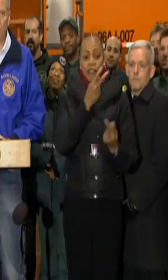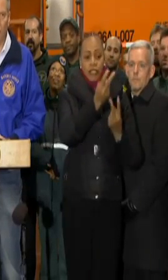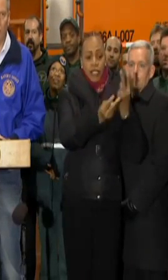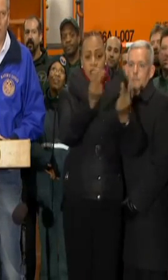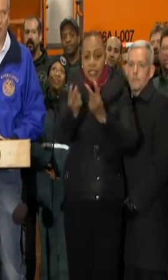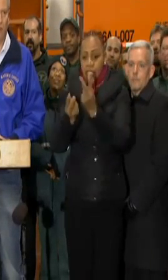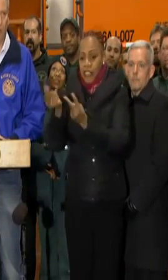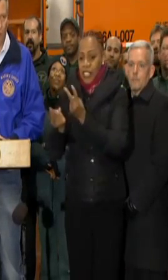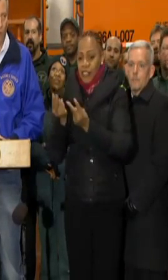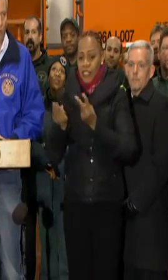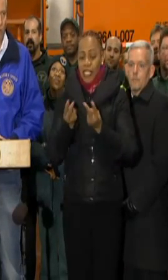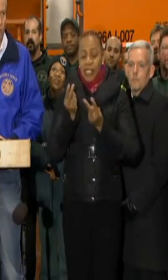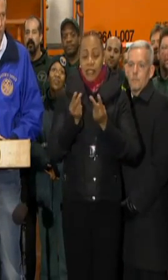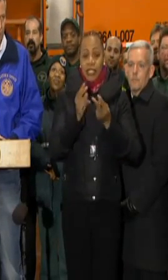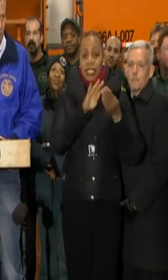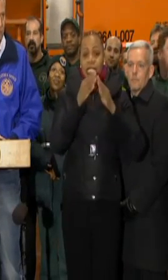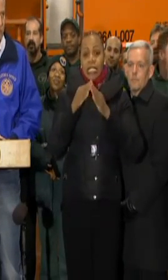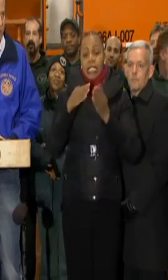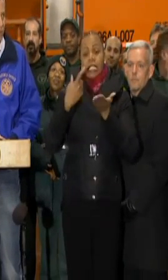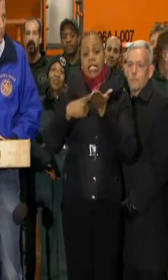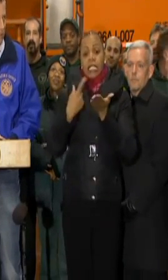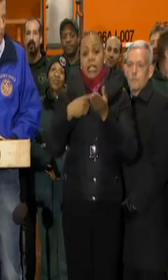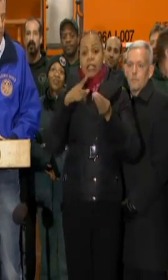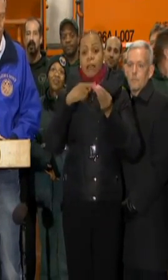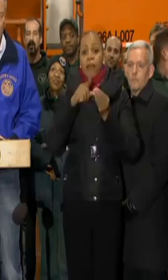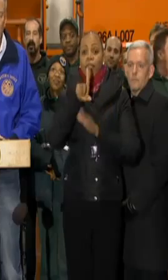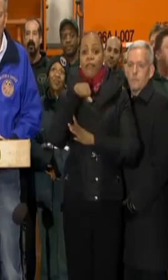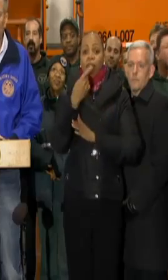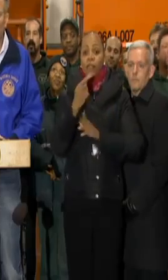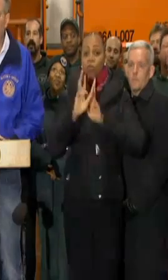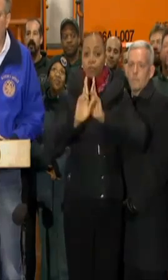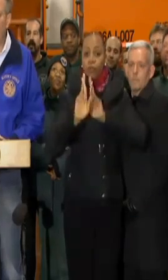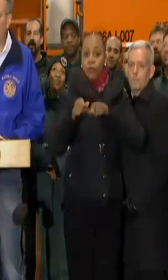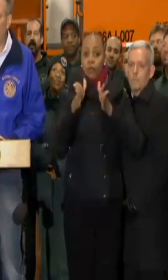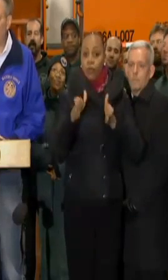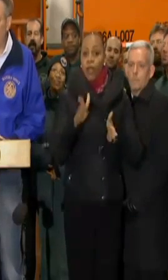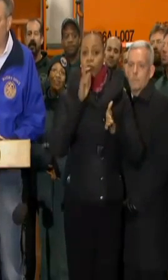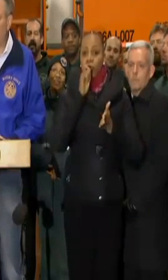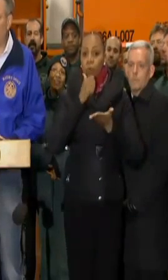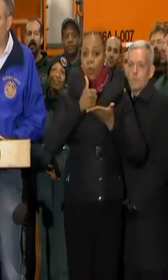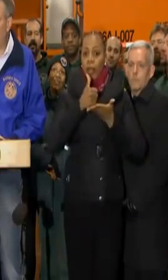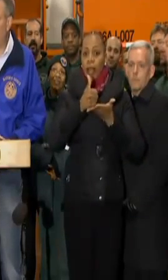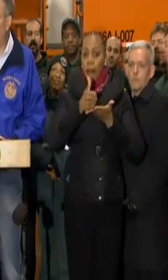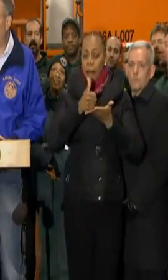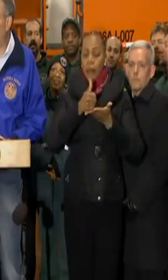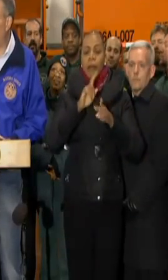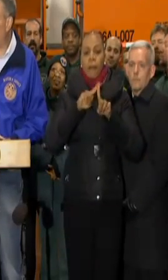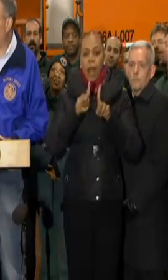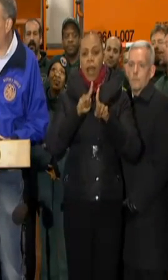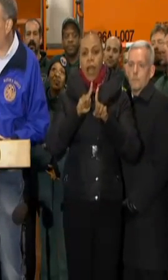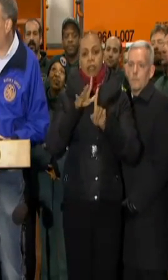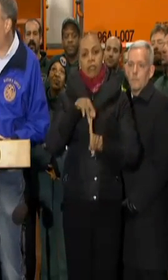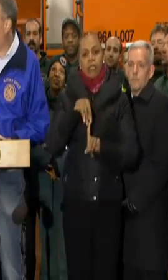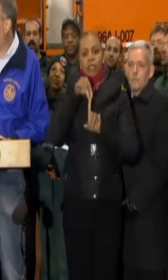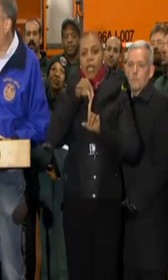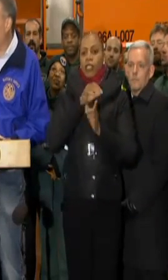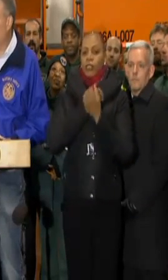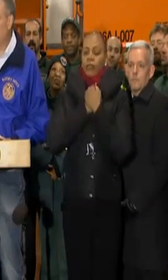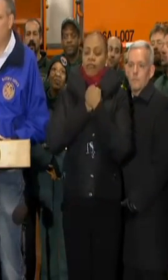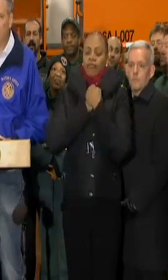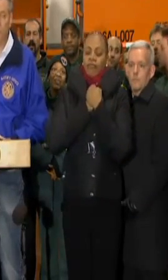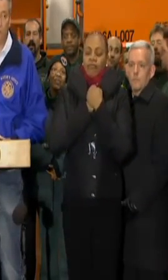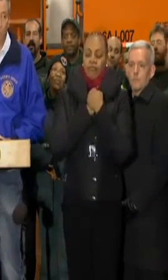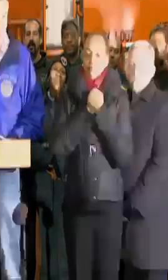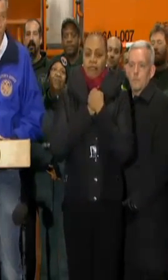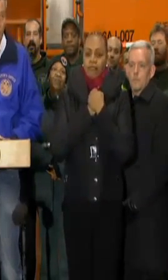Sandy talked about all of the first responders that helped them, but there was a special love and appreciation they felt